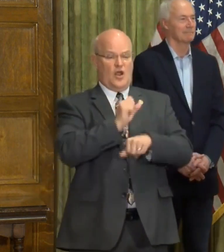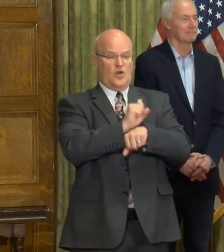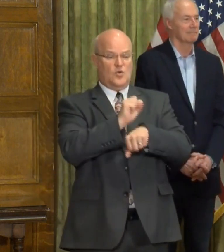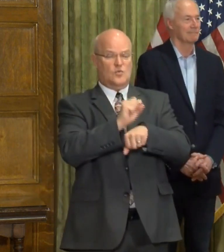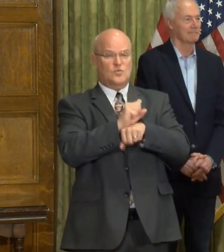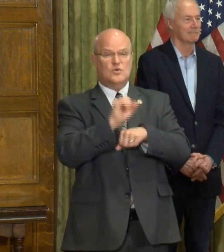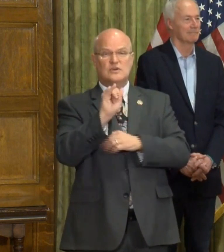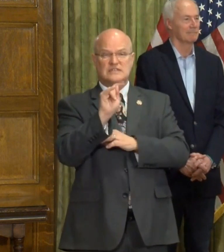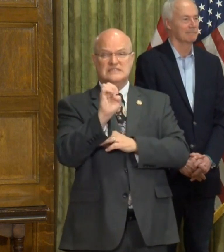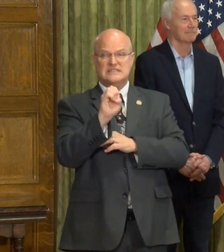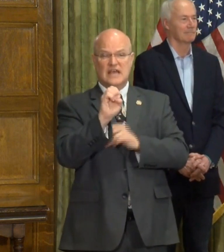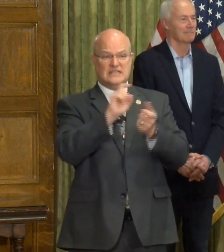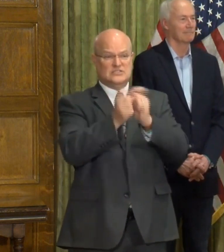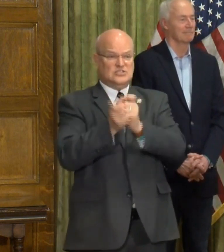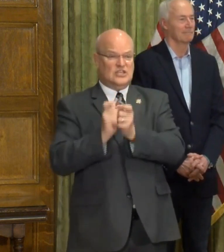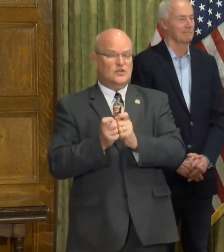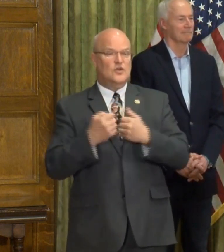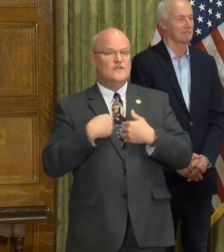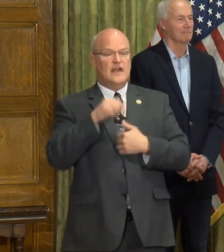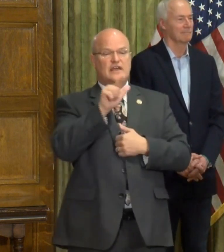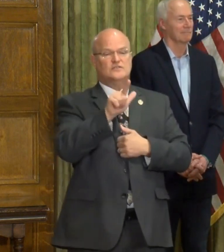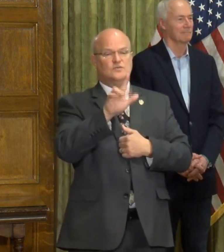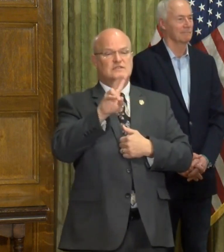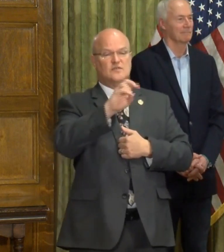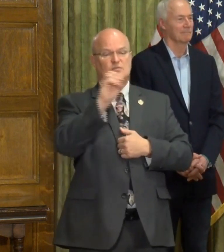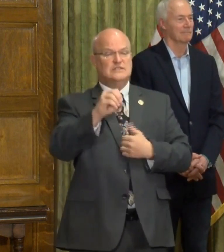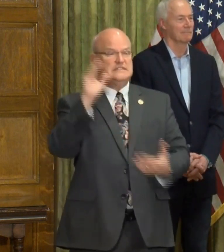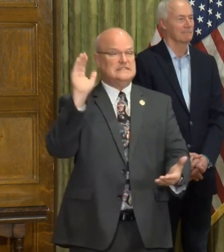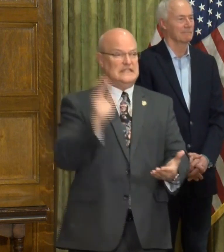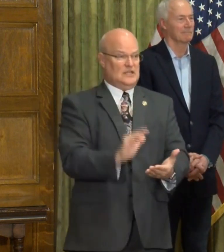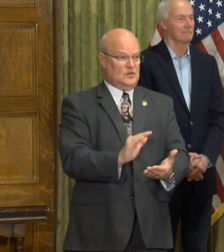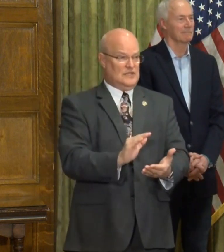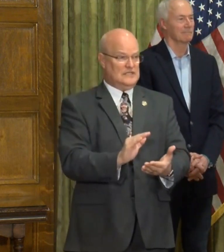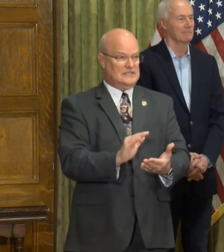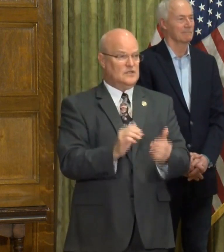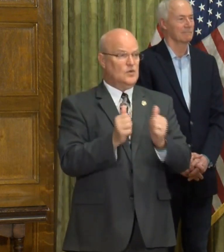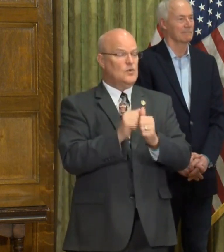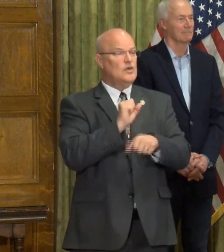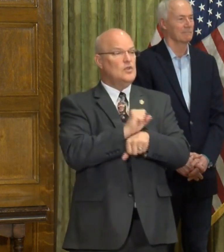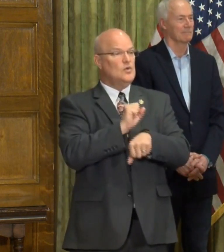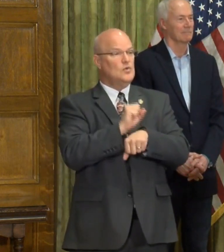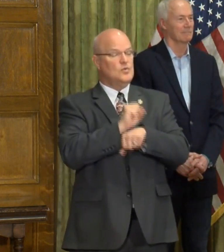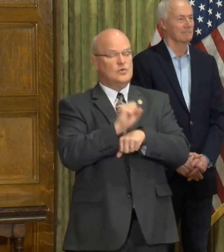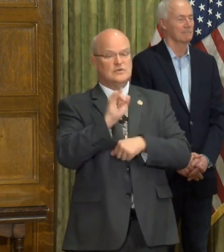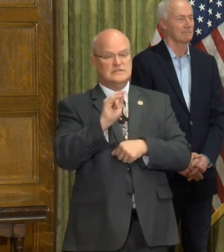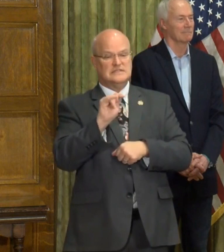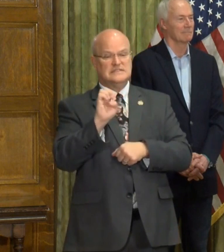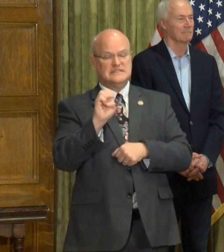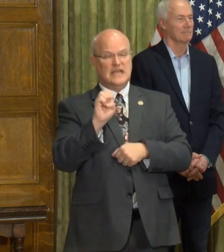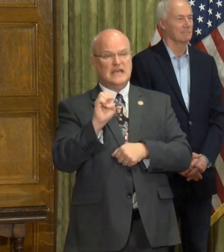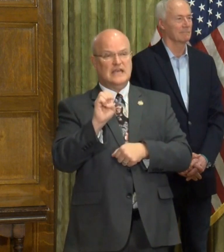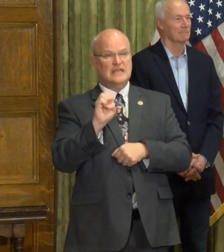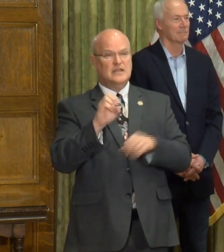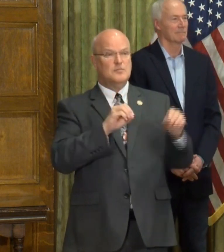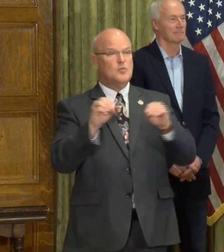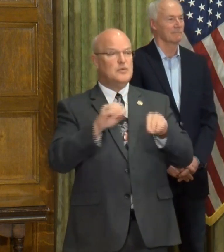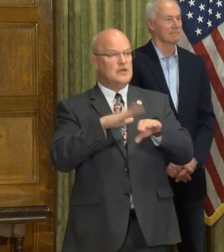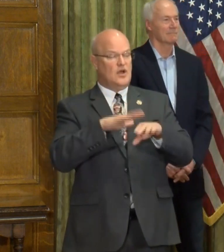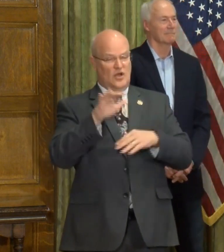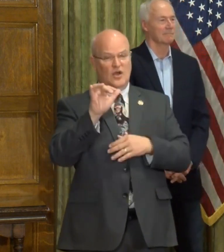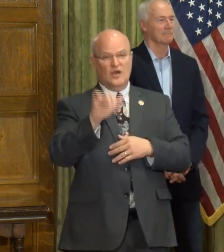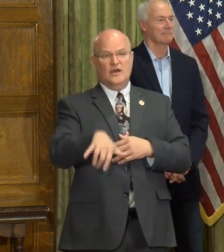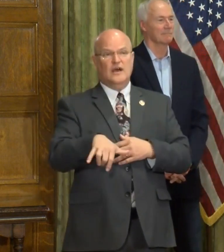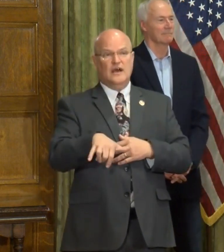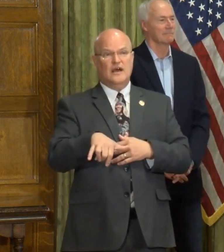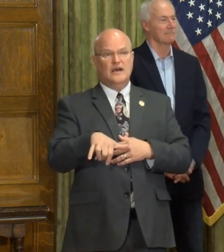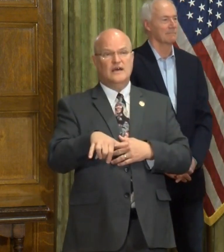our work site changes, we've had a 27% decrease in work site